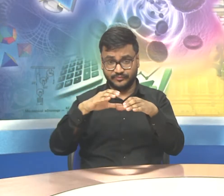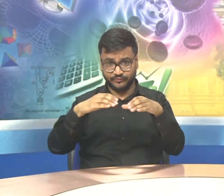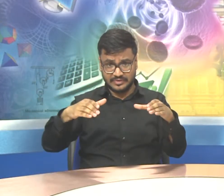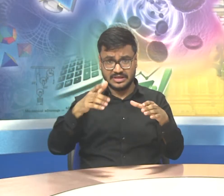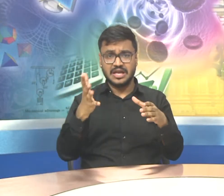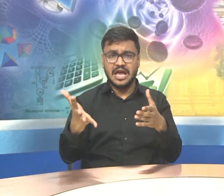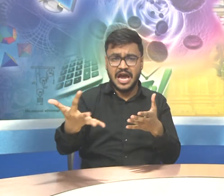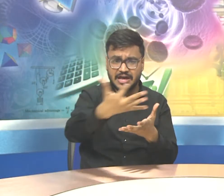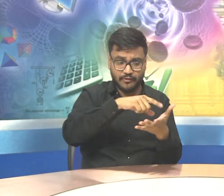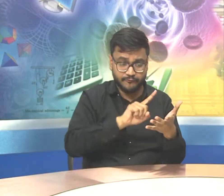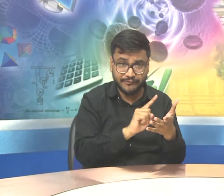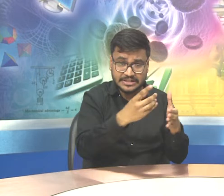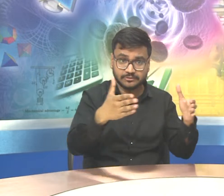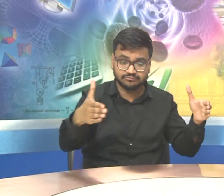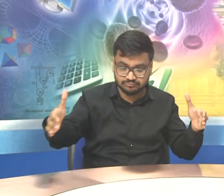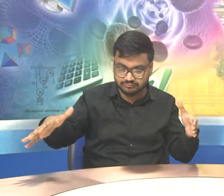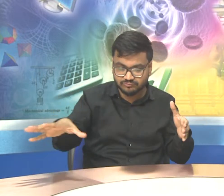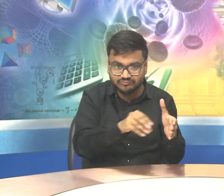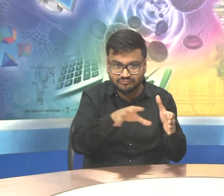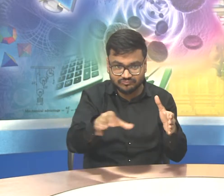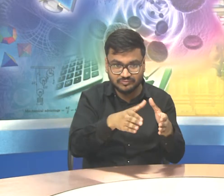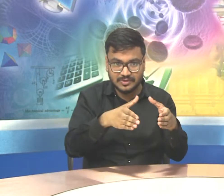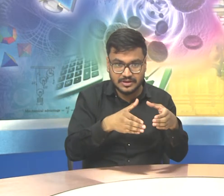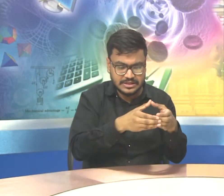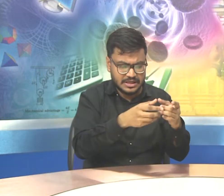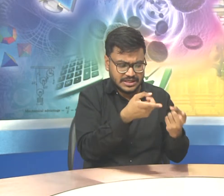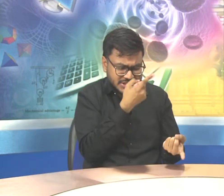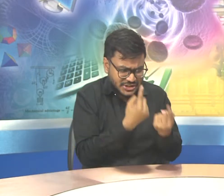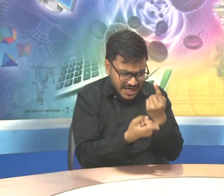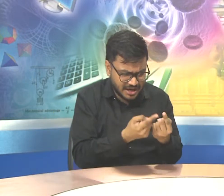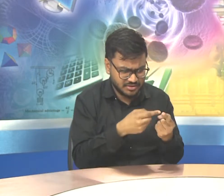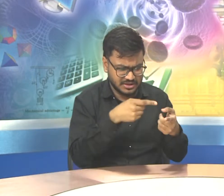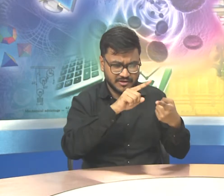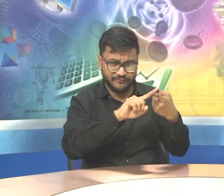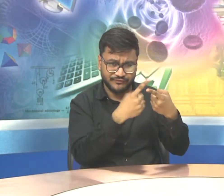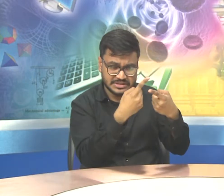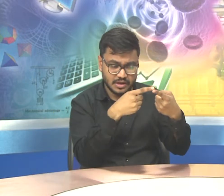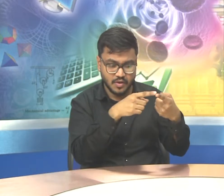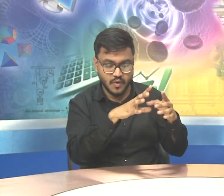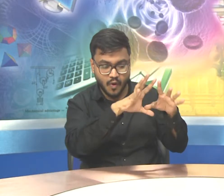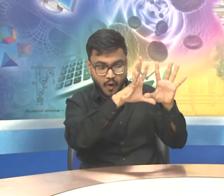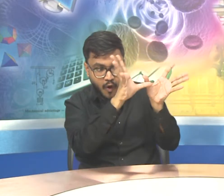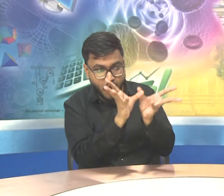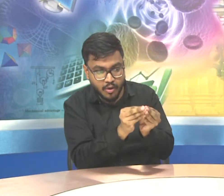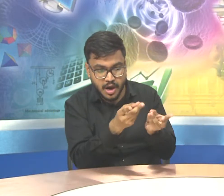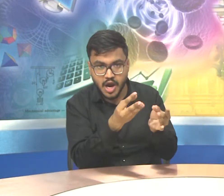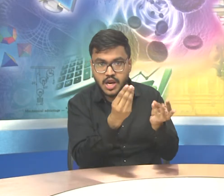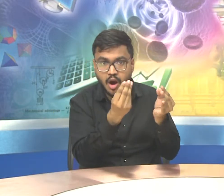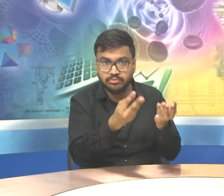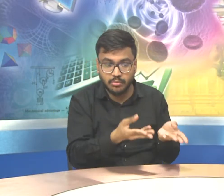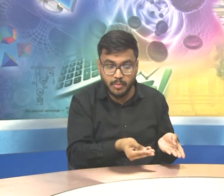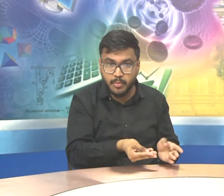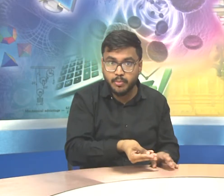At the first count, only 5 preference votes are counted.